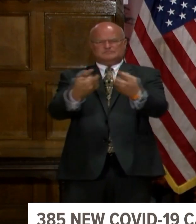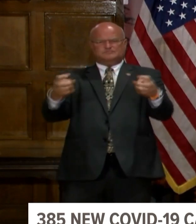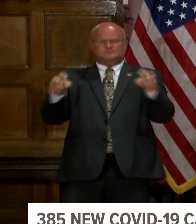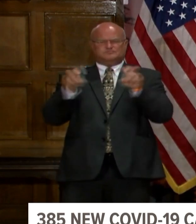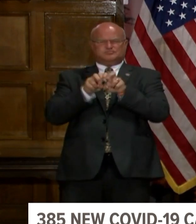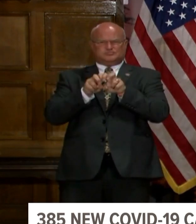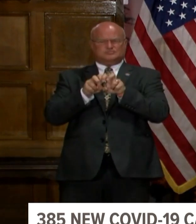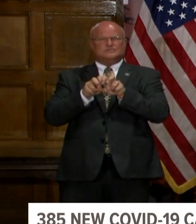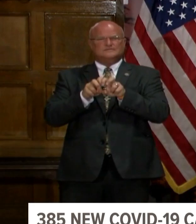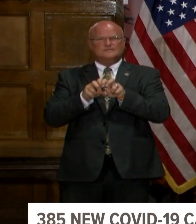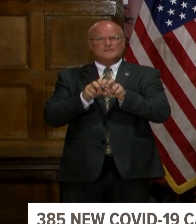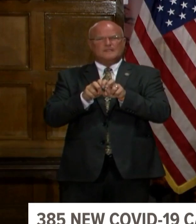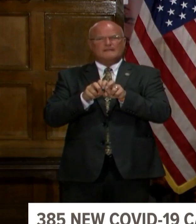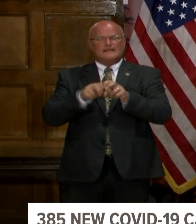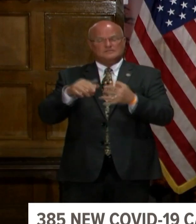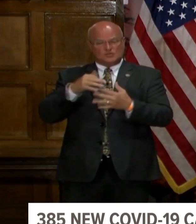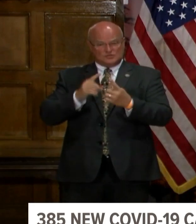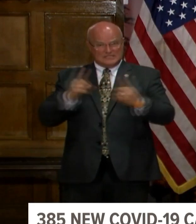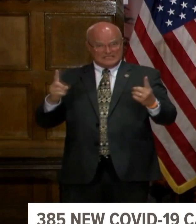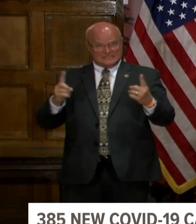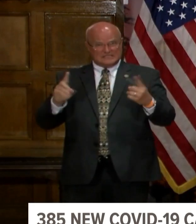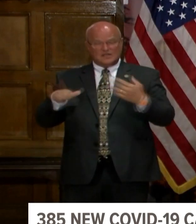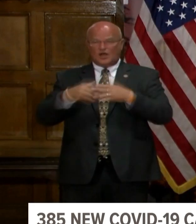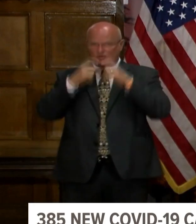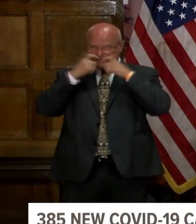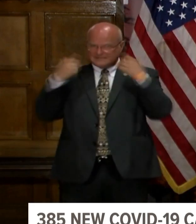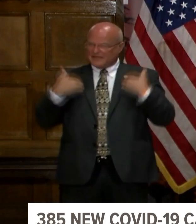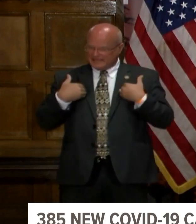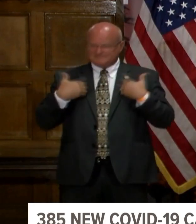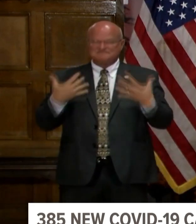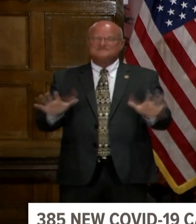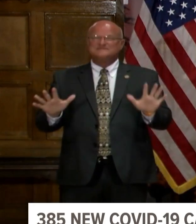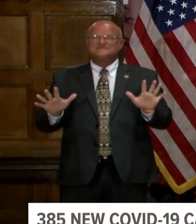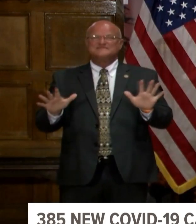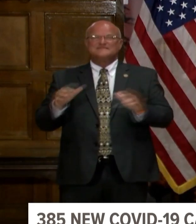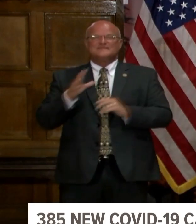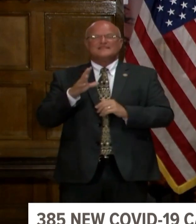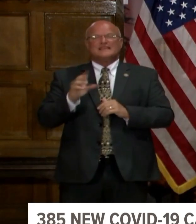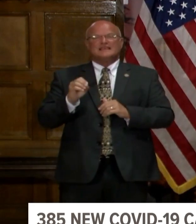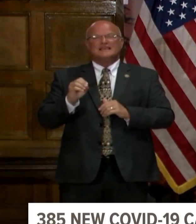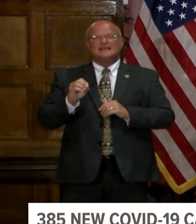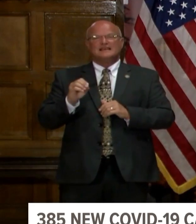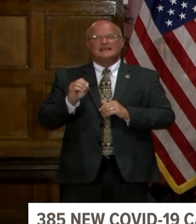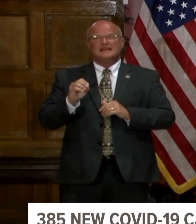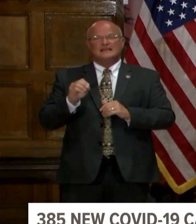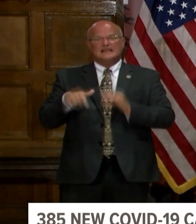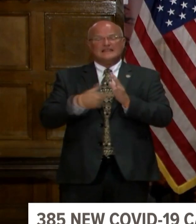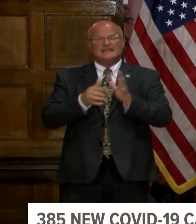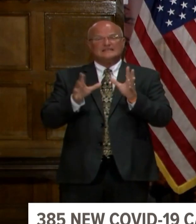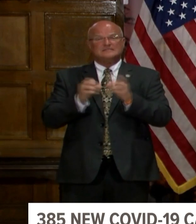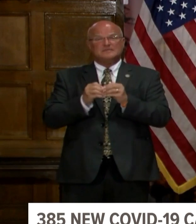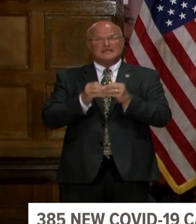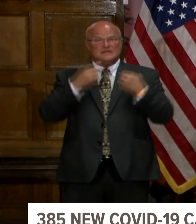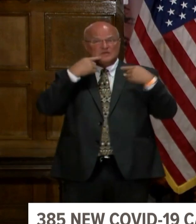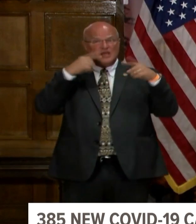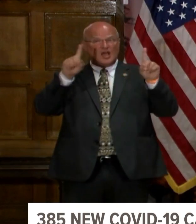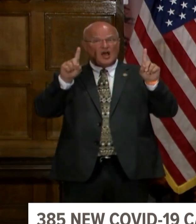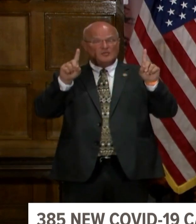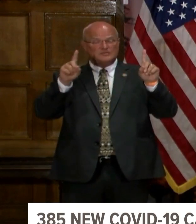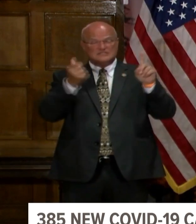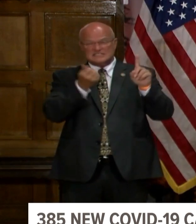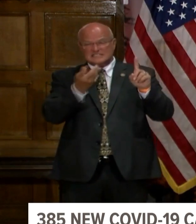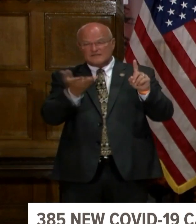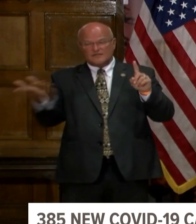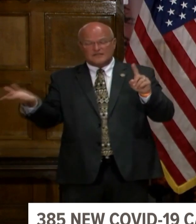person, in the flesh, socially distanced and all masked up. And in this meeting, we accomplished a couple things. One,